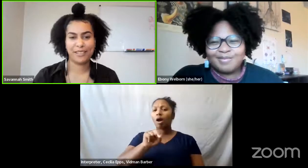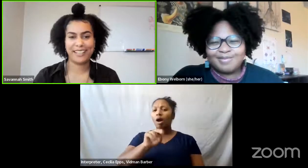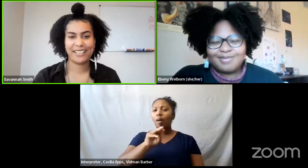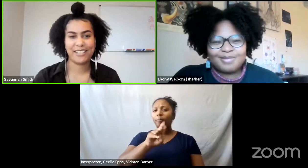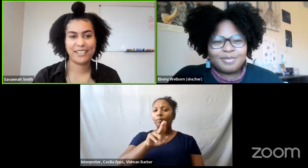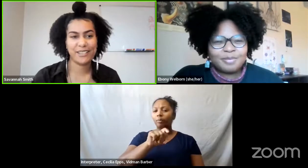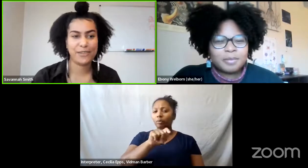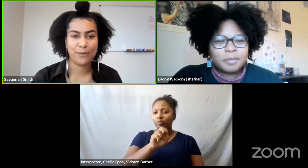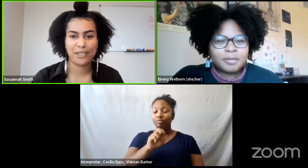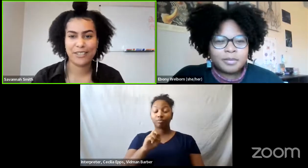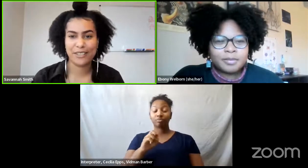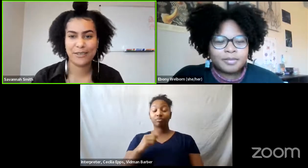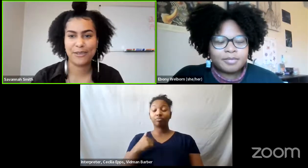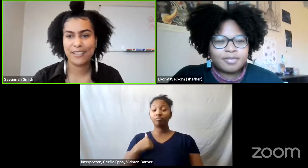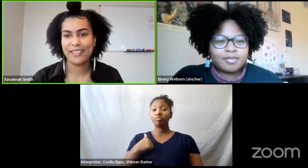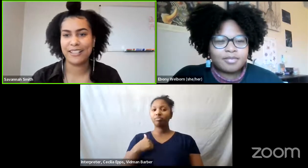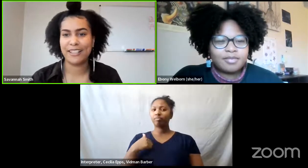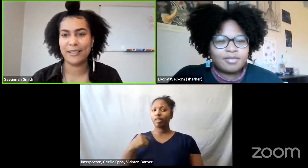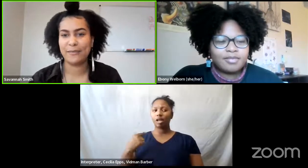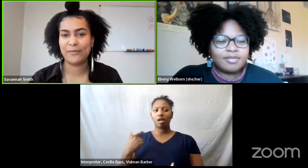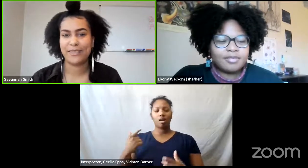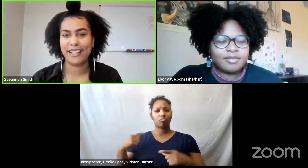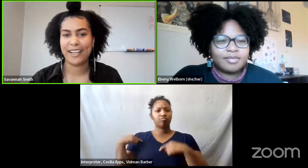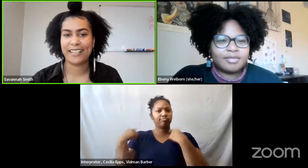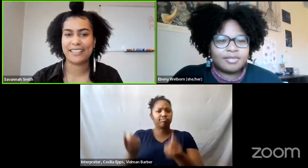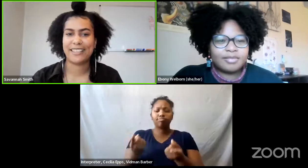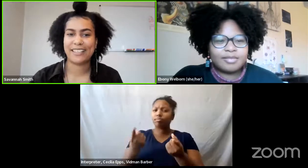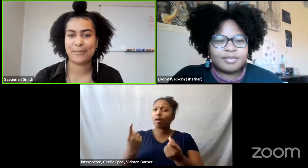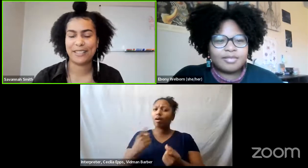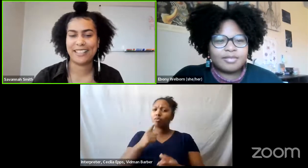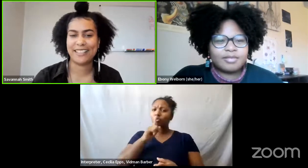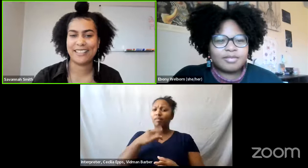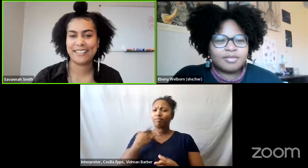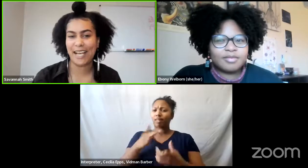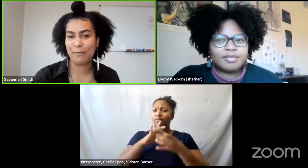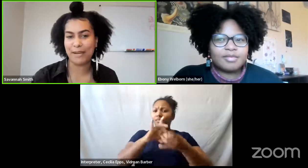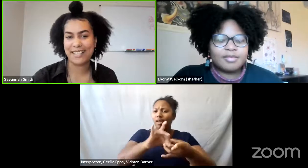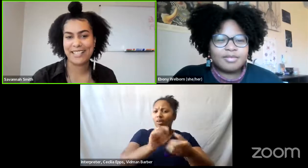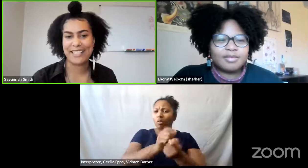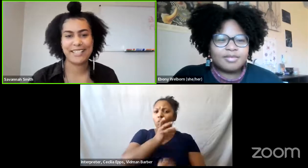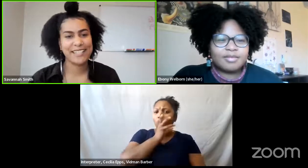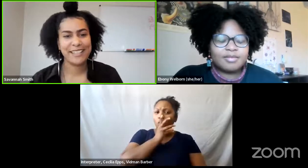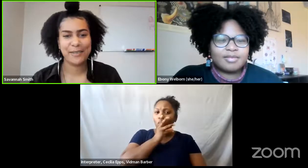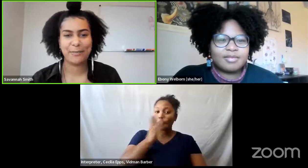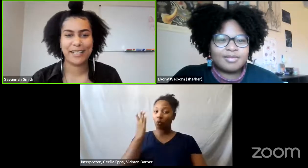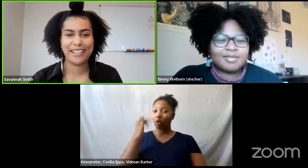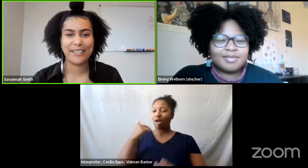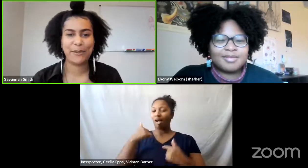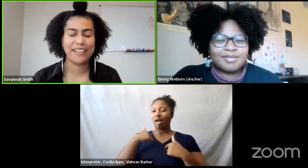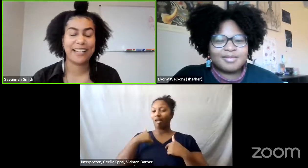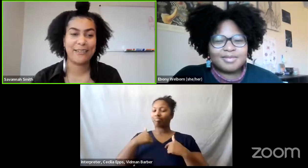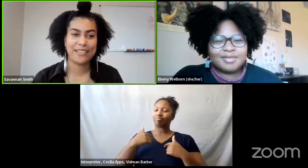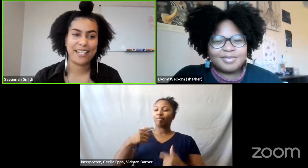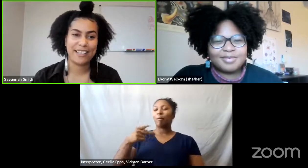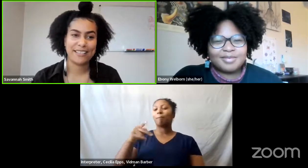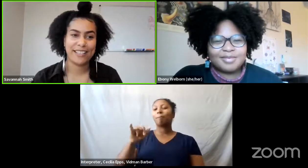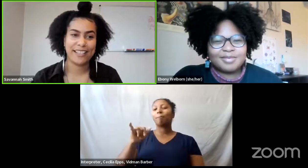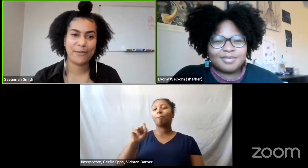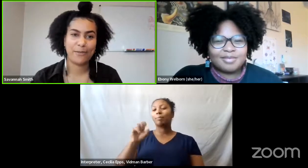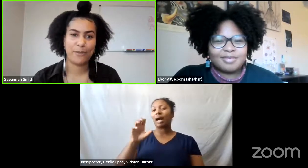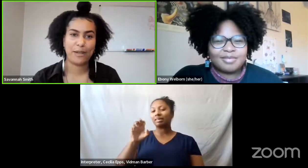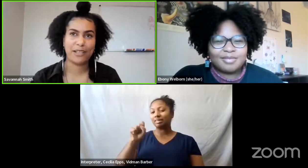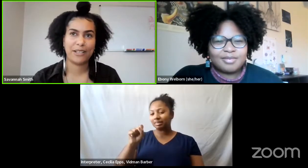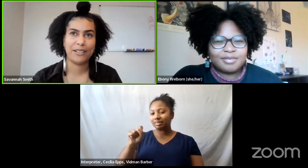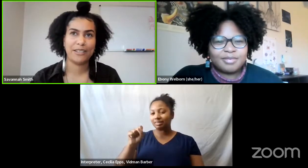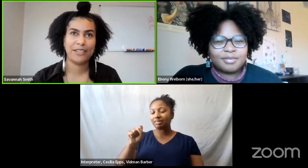always felt really connected to water too. I like to think it's because I'm a Pisces. But one thing I always say is